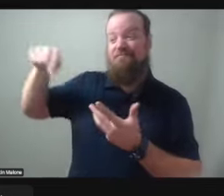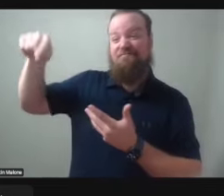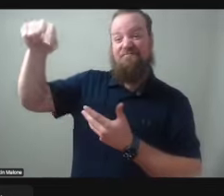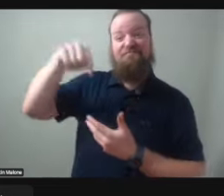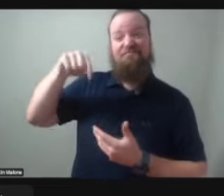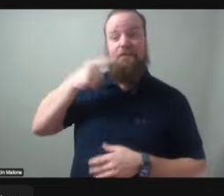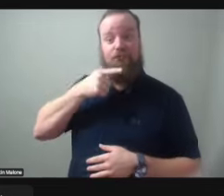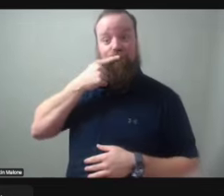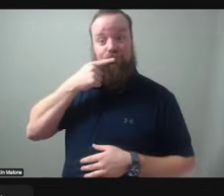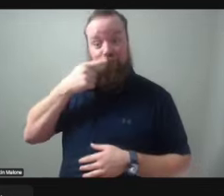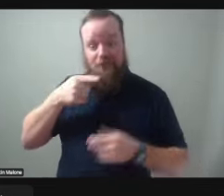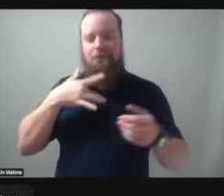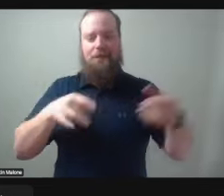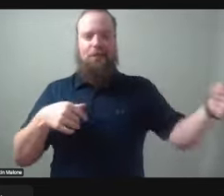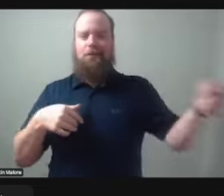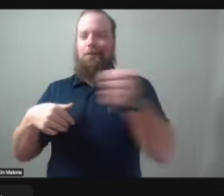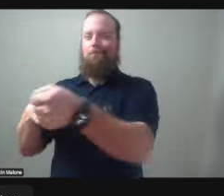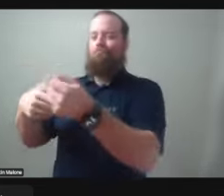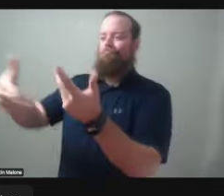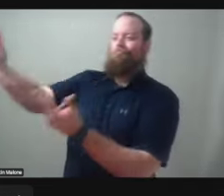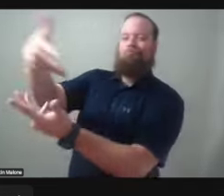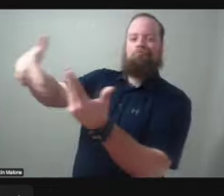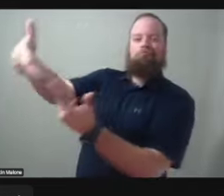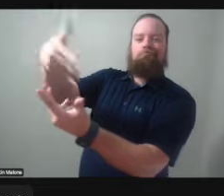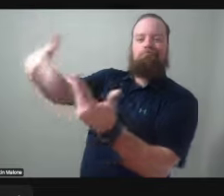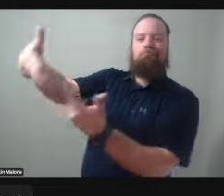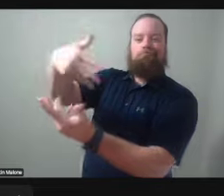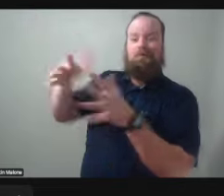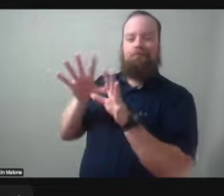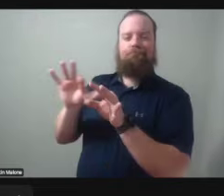is prominently when they go into school.